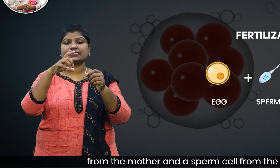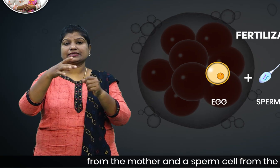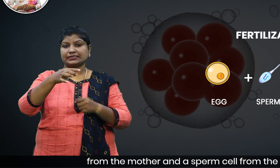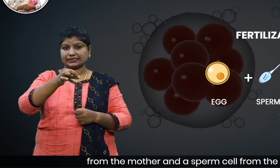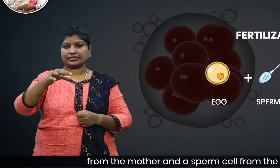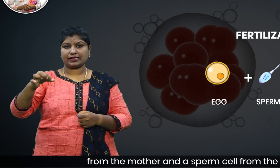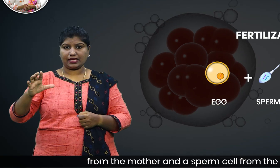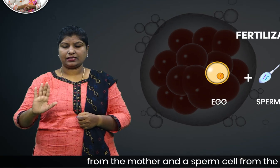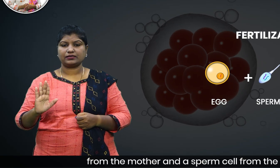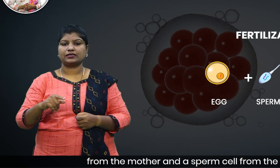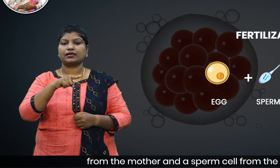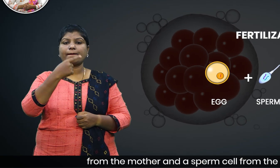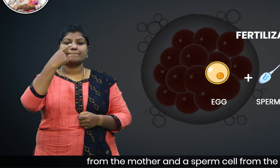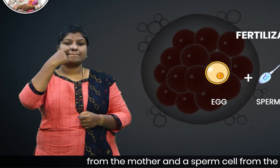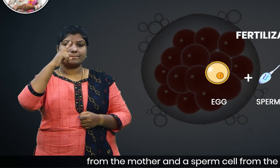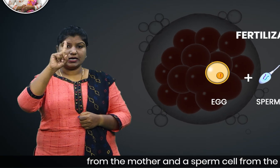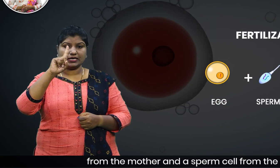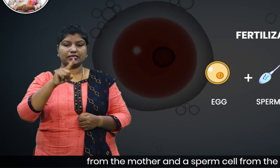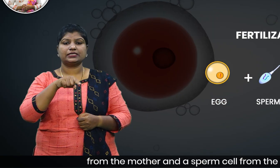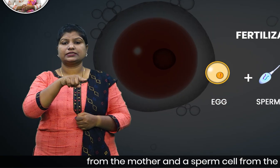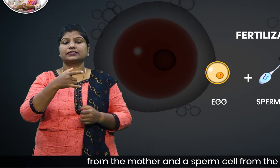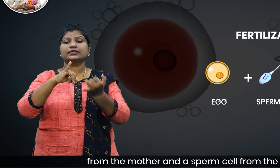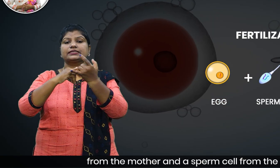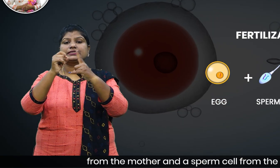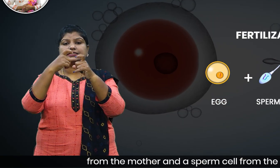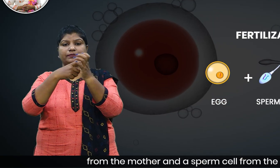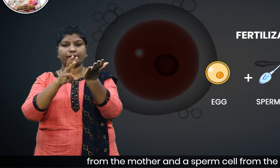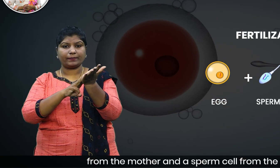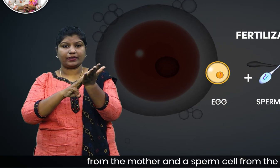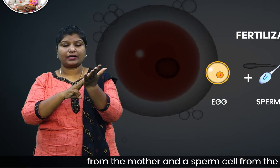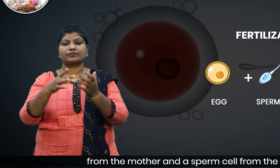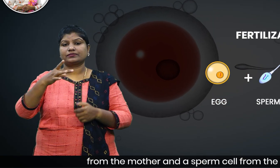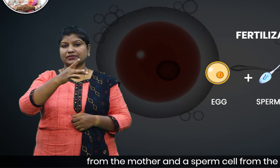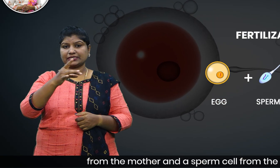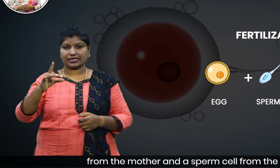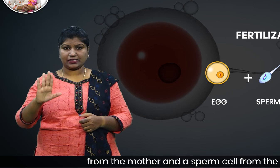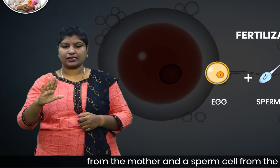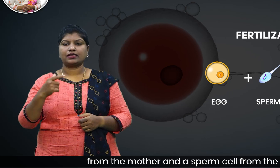mother and a sperm cell from the father.